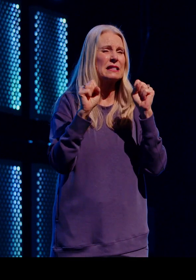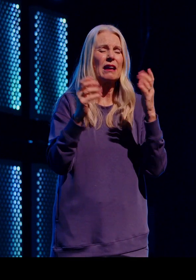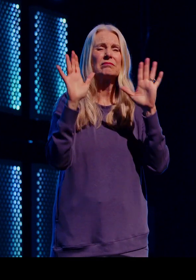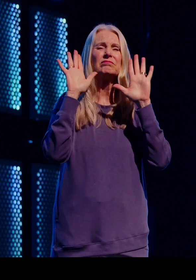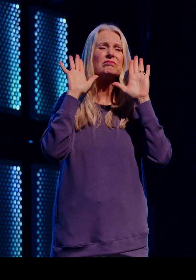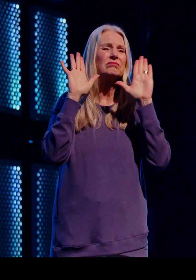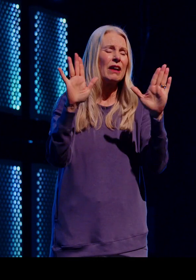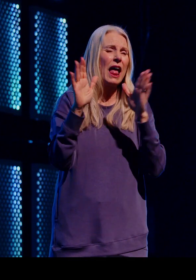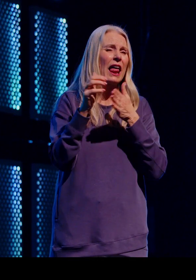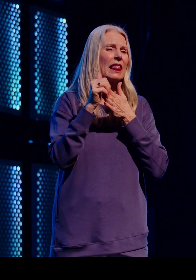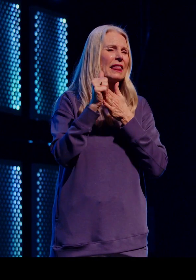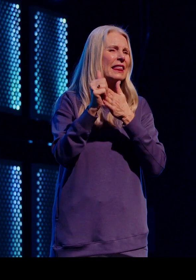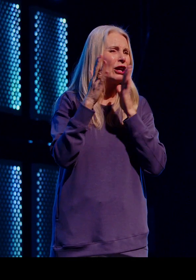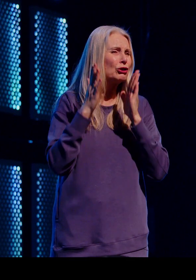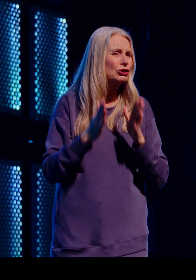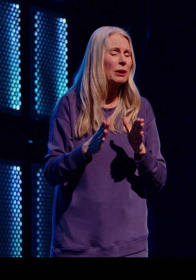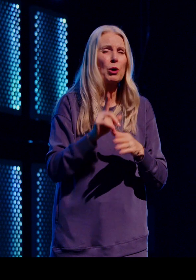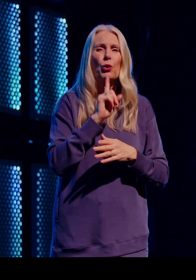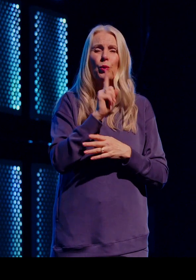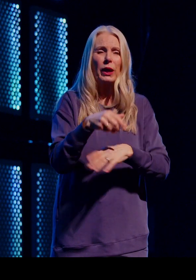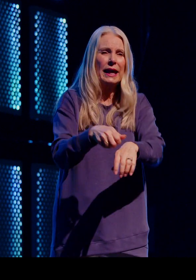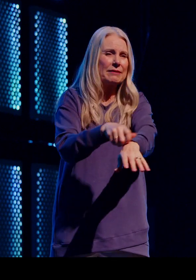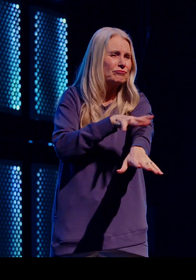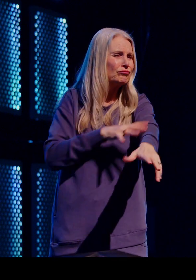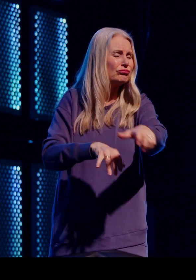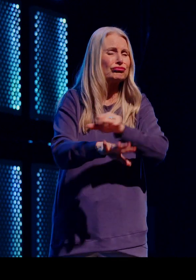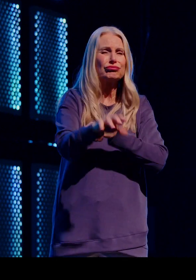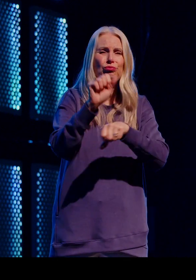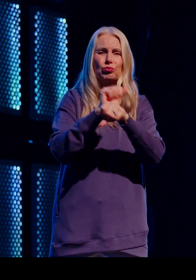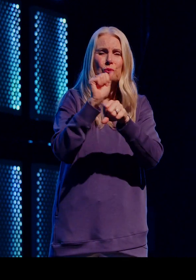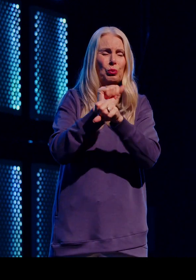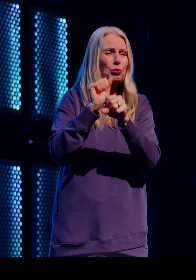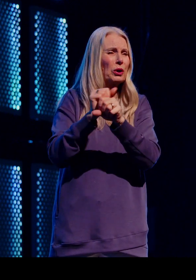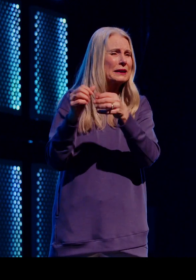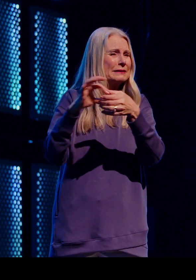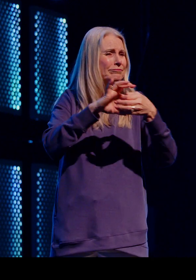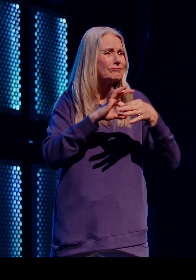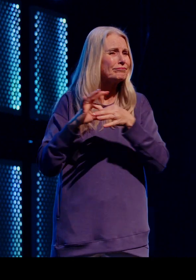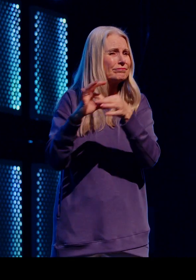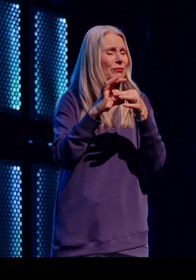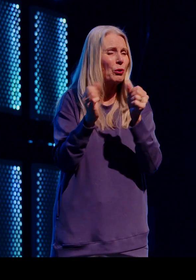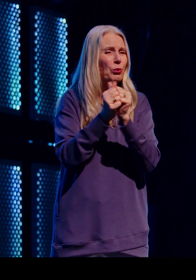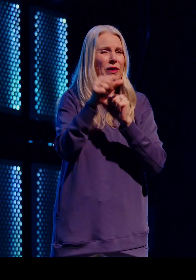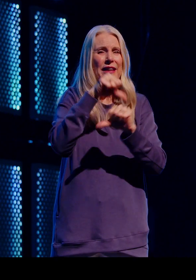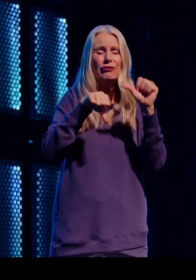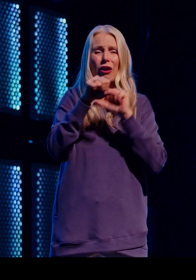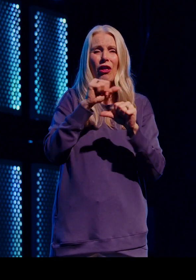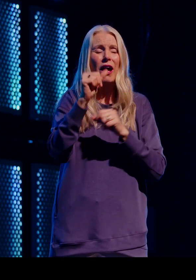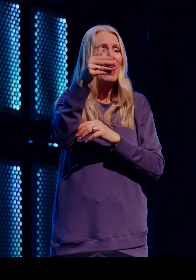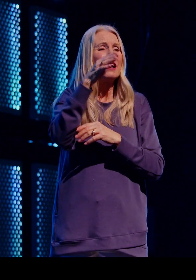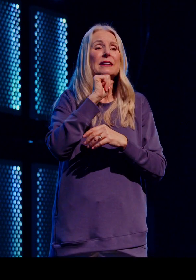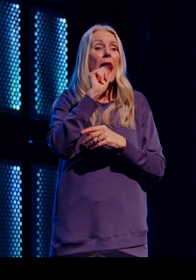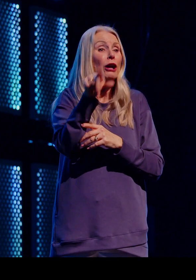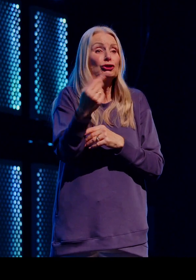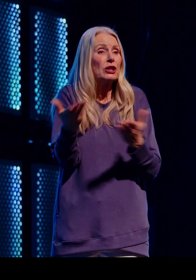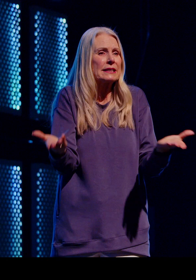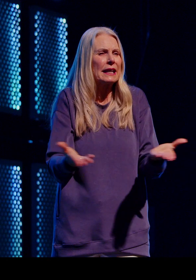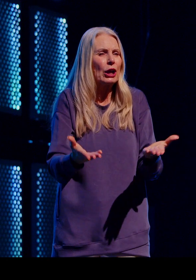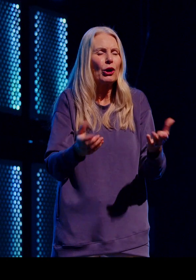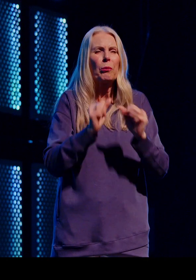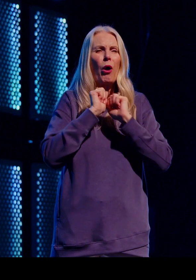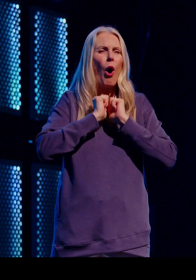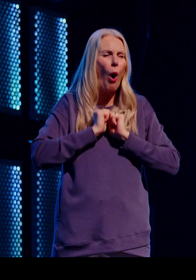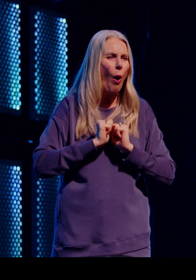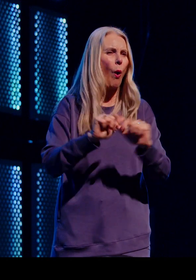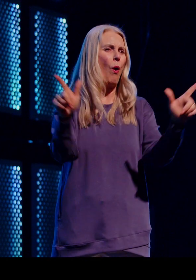really does get out there and is out there helping people, not just here, but everywhere else. So that's just one of